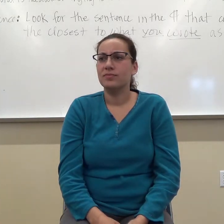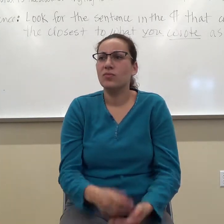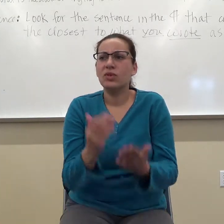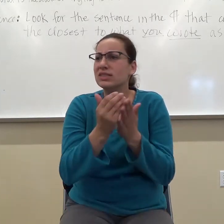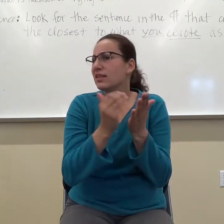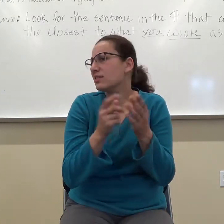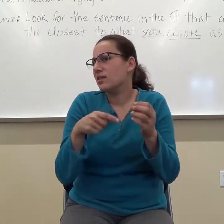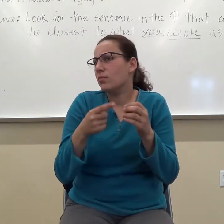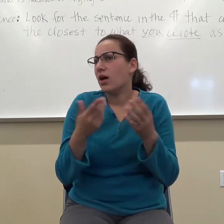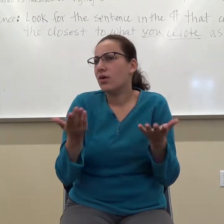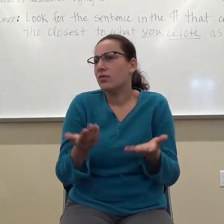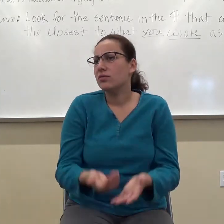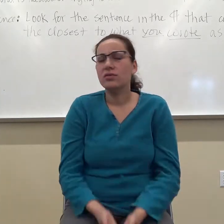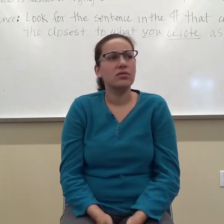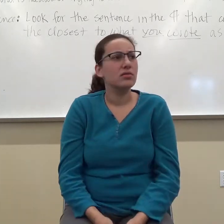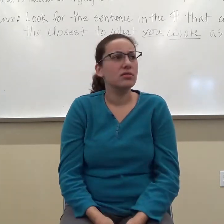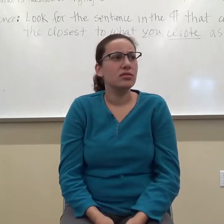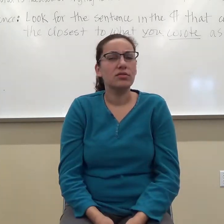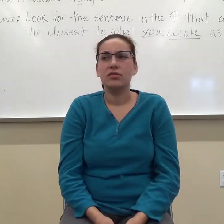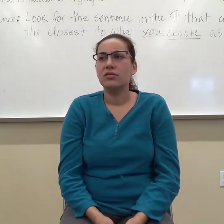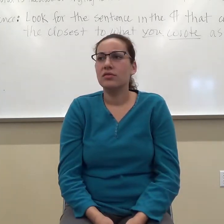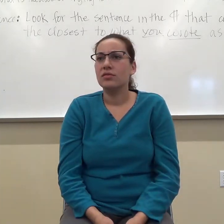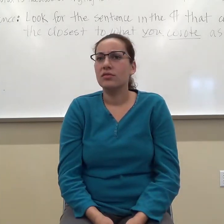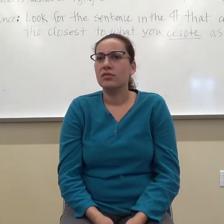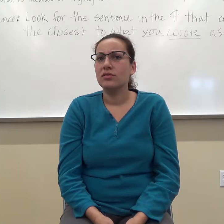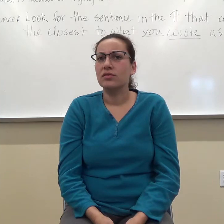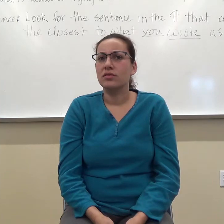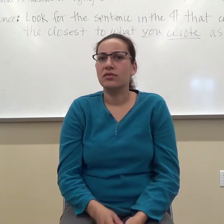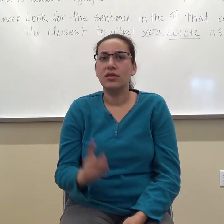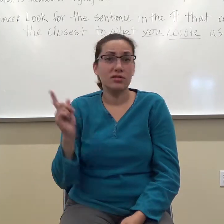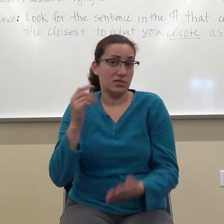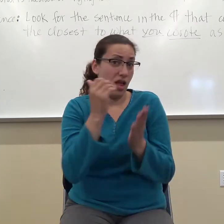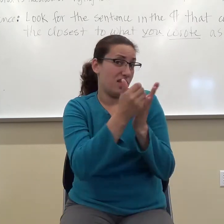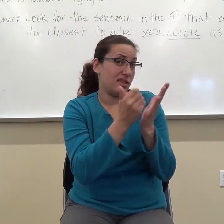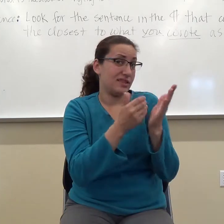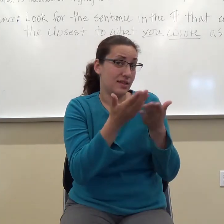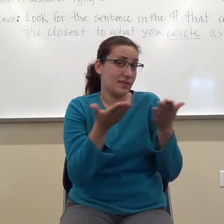Is this all a list of the things they talk about?